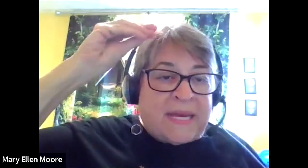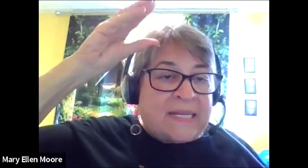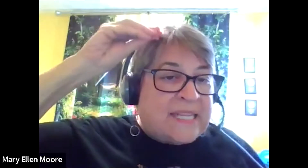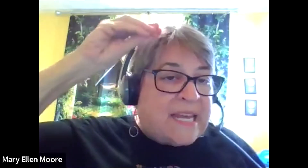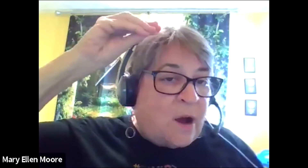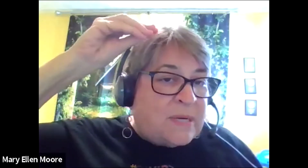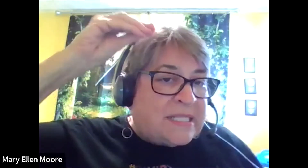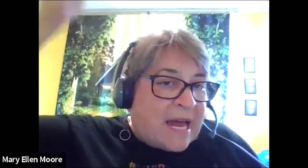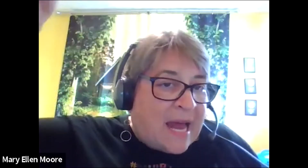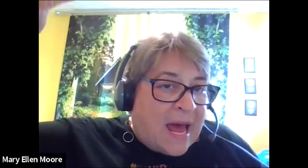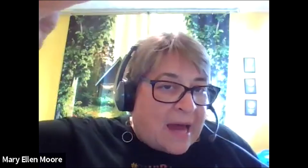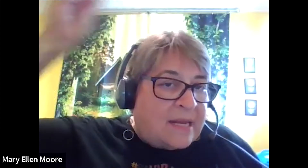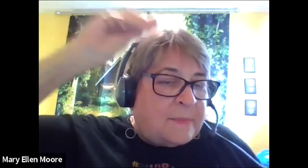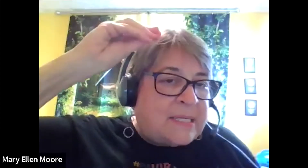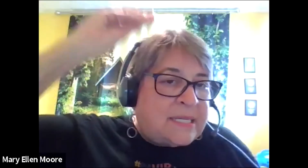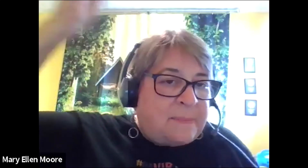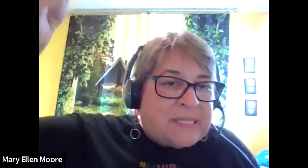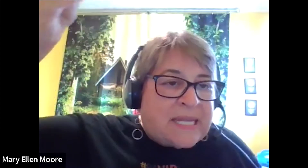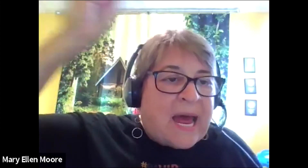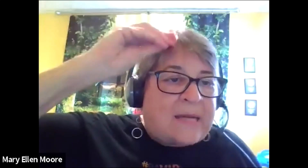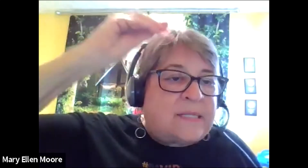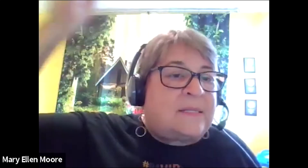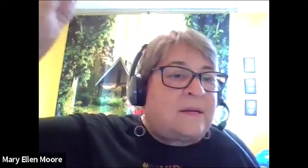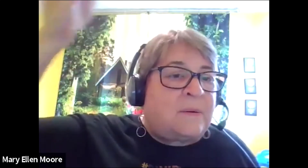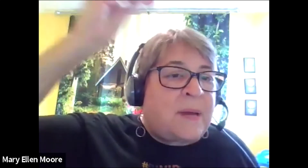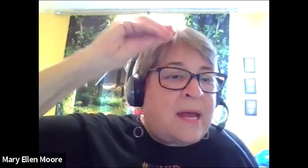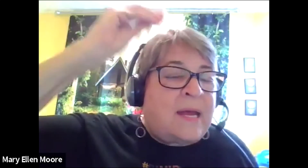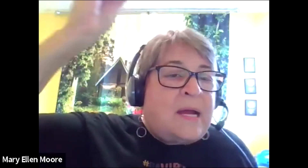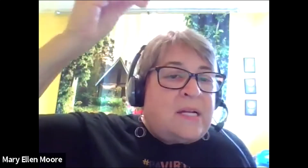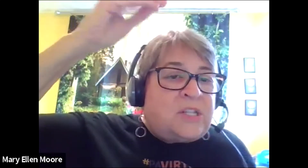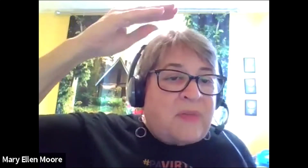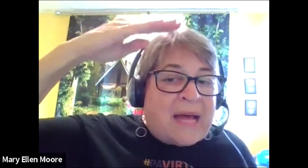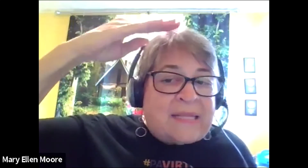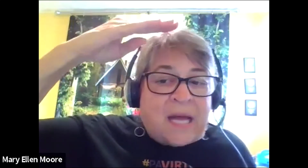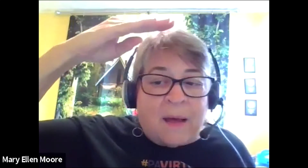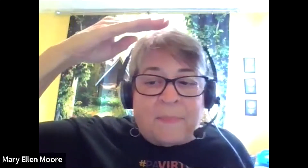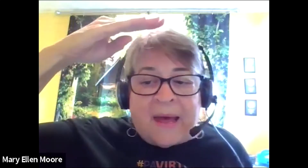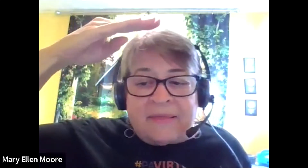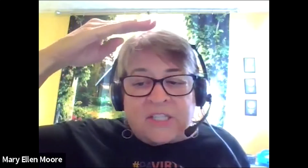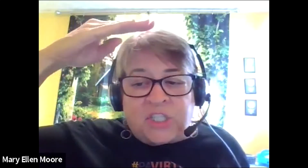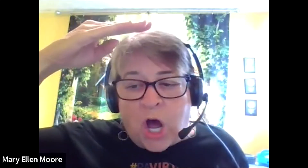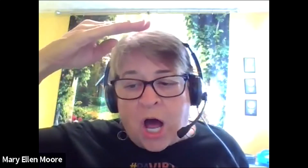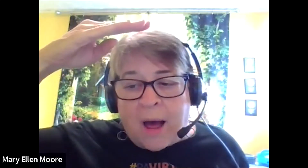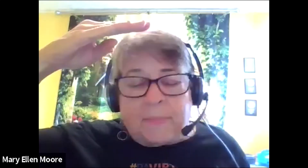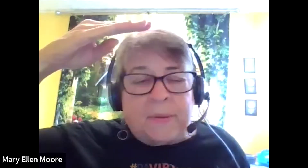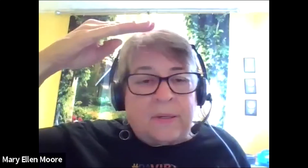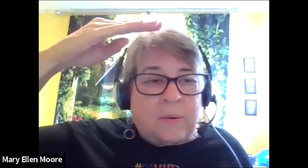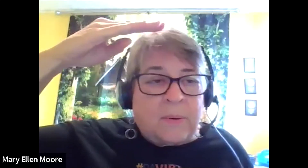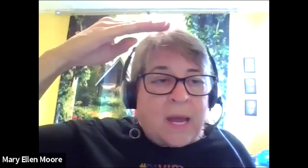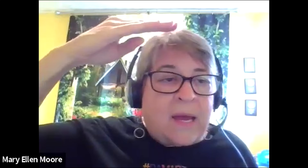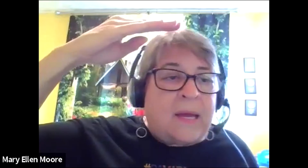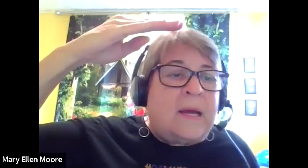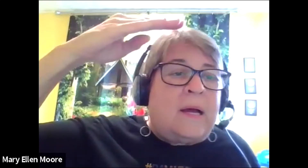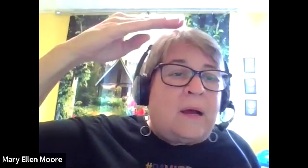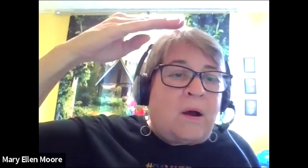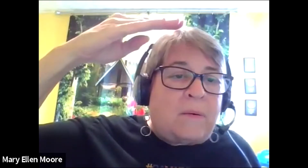because he always had a hat. He might tip his hat. Okay, so that's up at the top. Okay. All